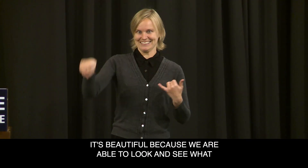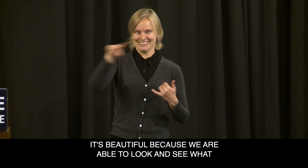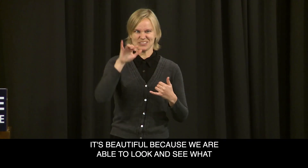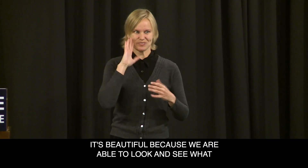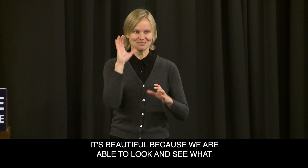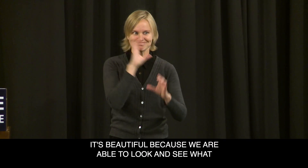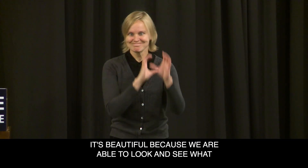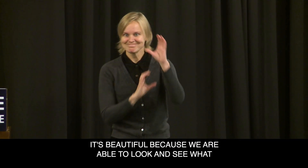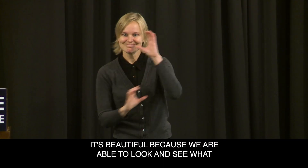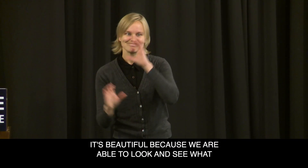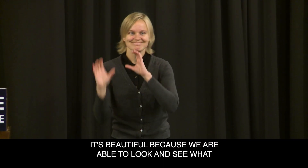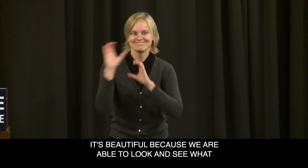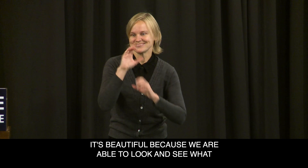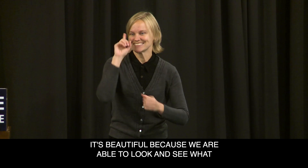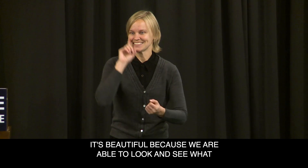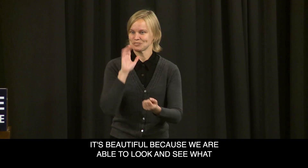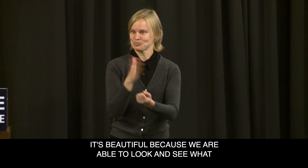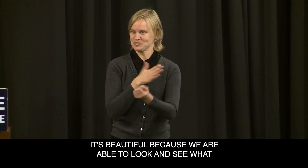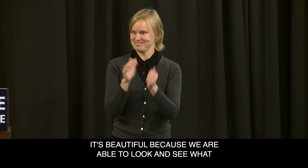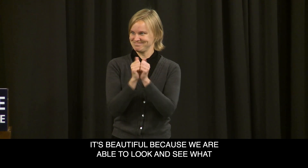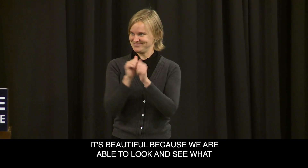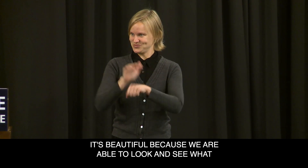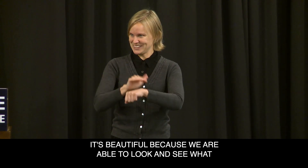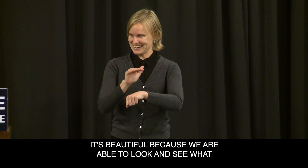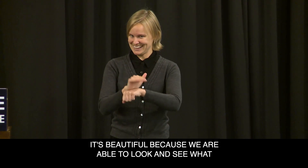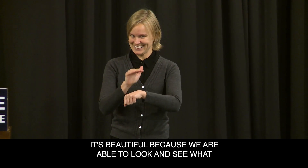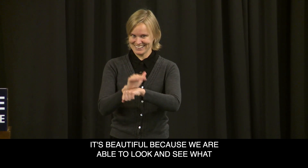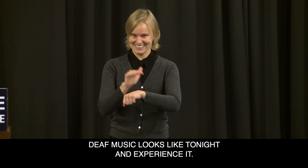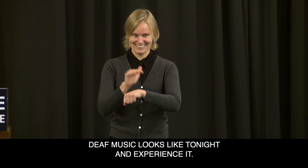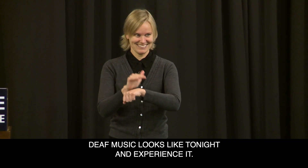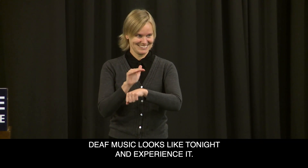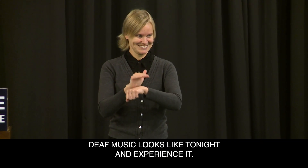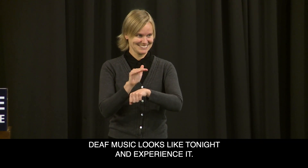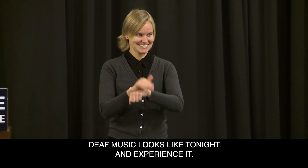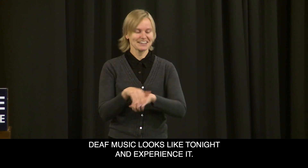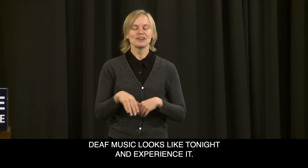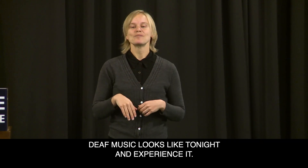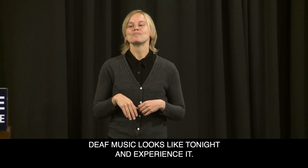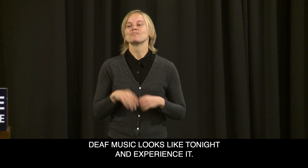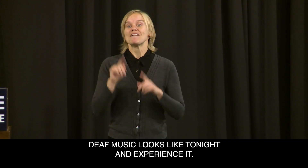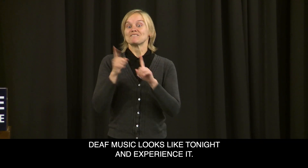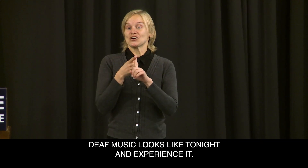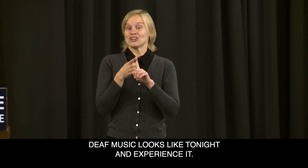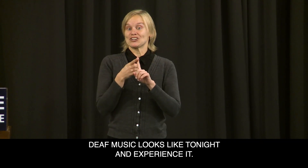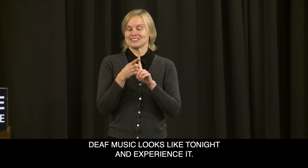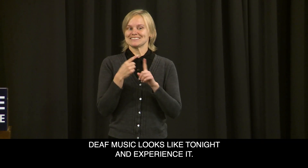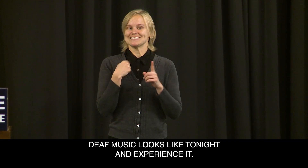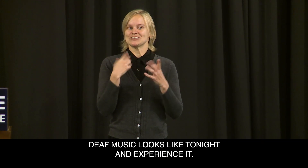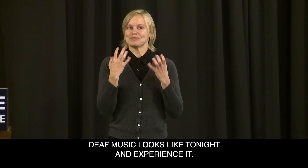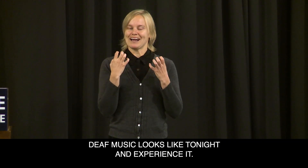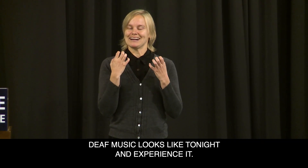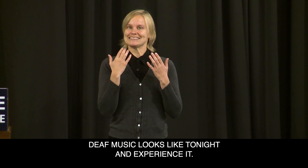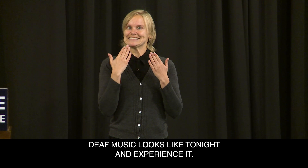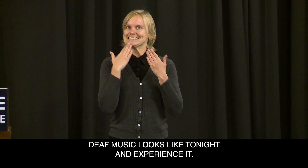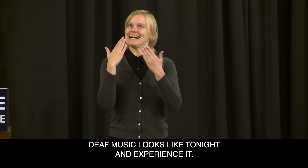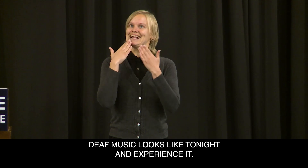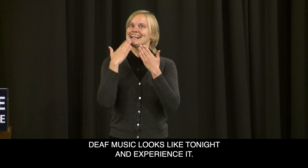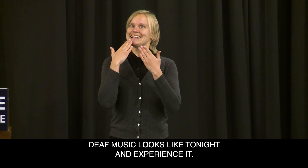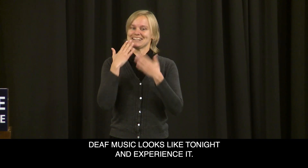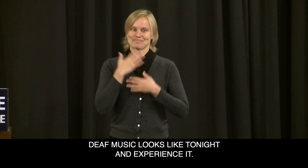It's beautiful because we are able to look and see what deaf music looks like tonight and experience it.